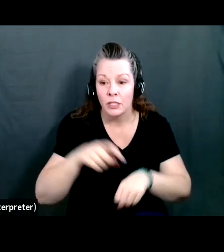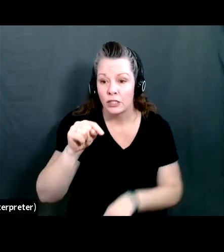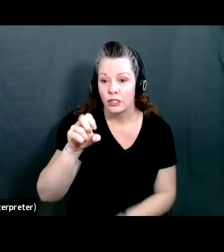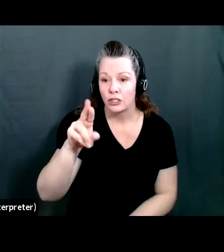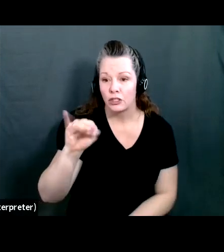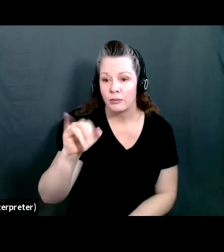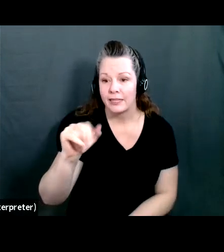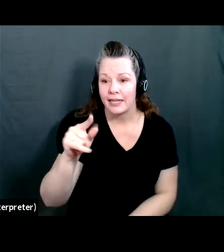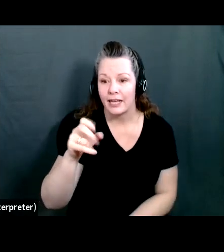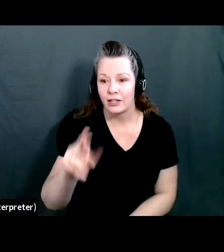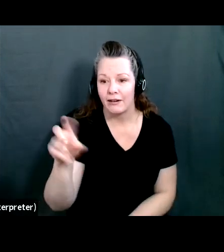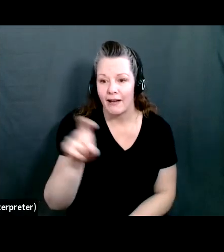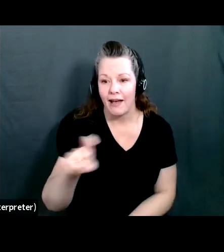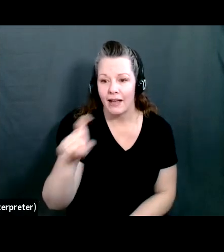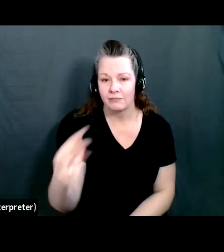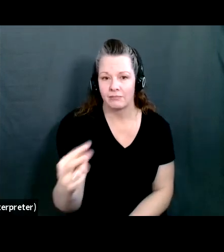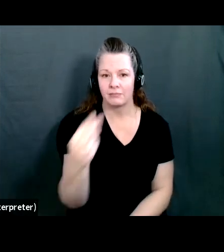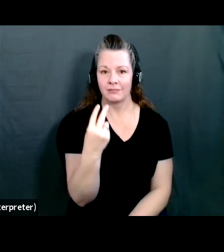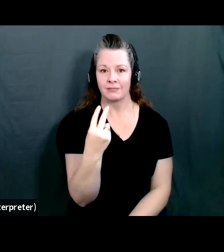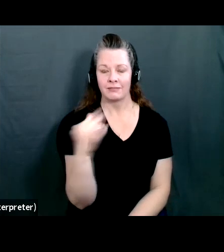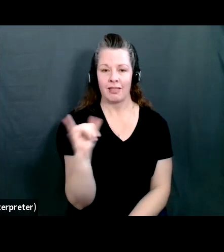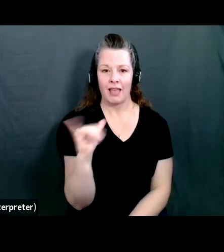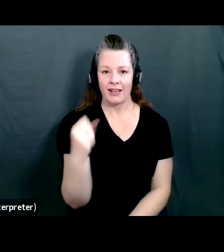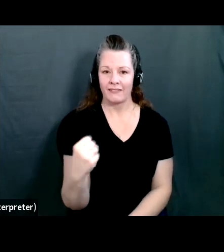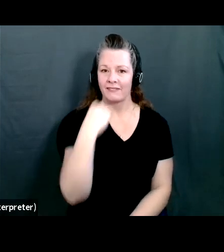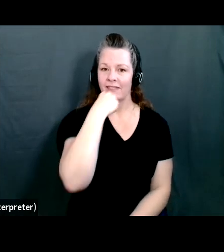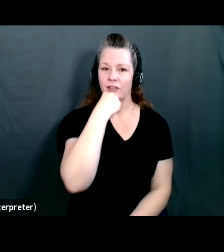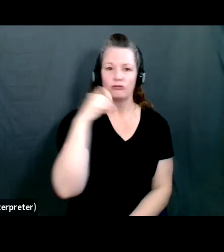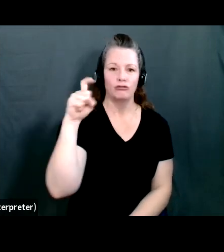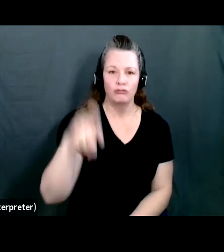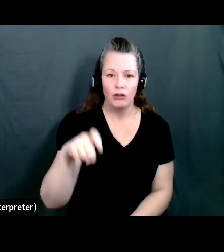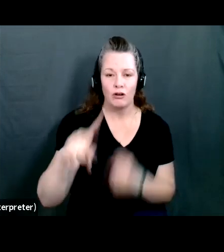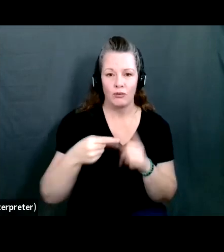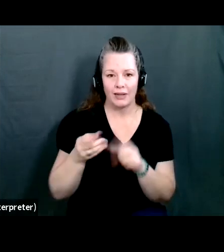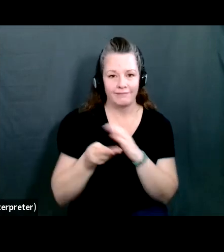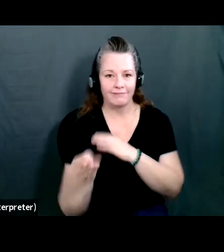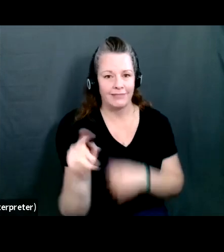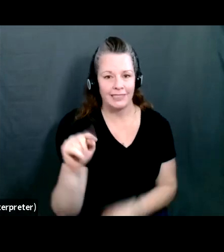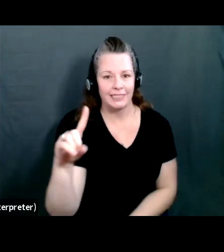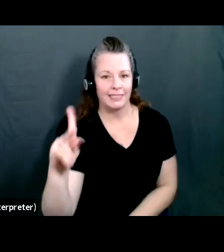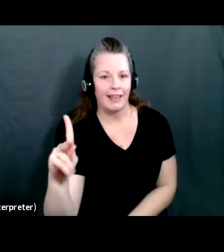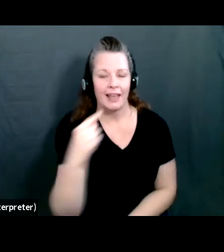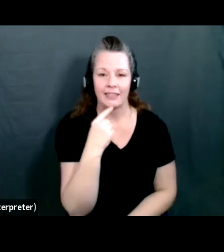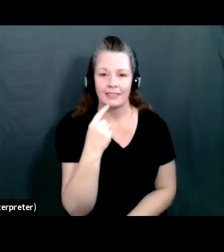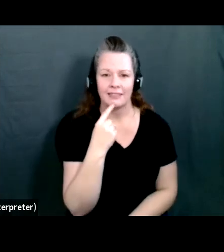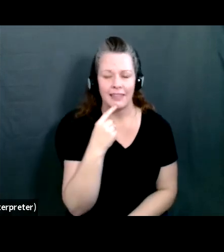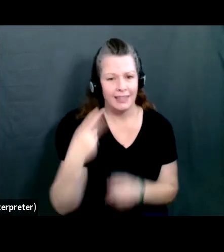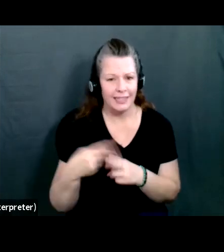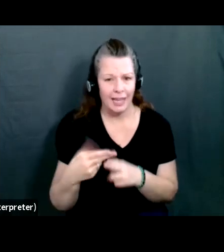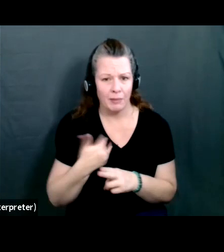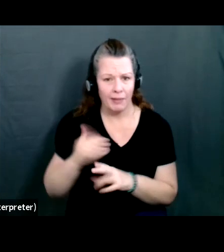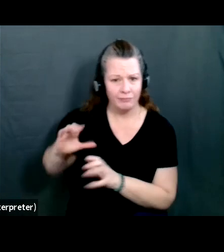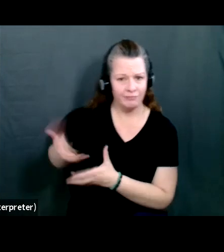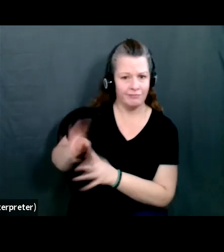his fist should be connected to my jaw when I slipped him a TDK and told him the name of my crew was